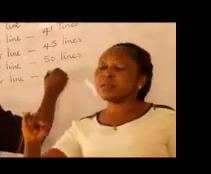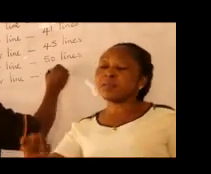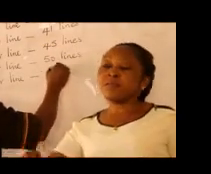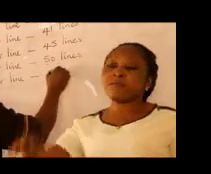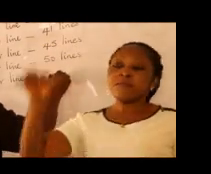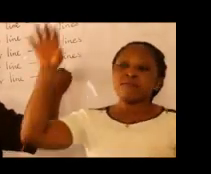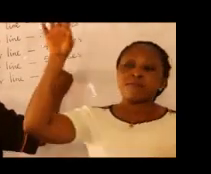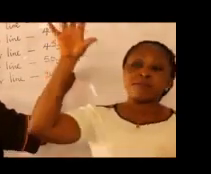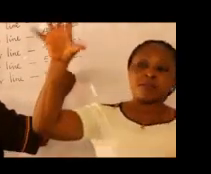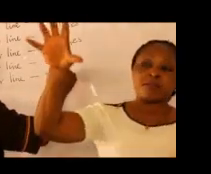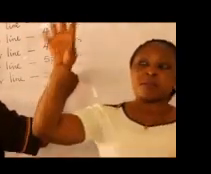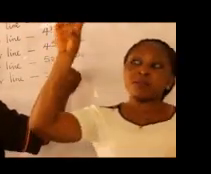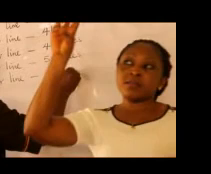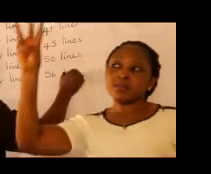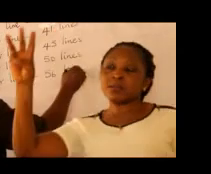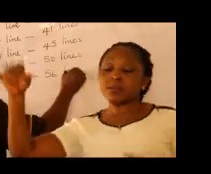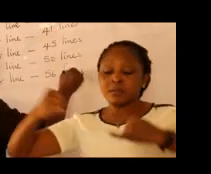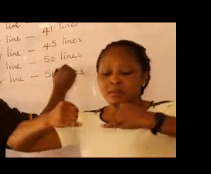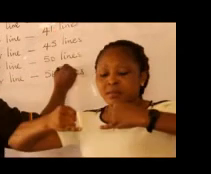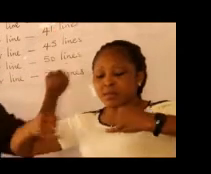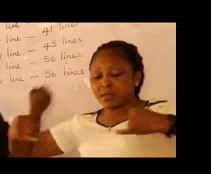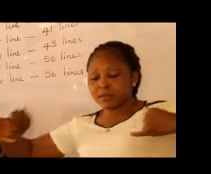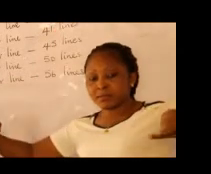56 lines.